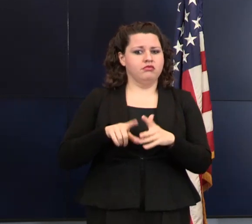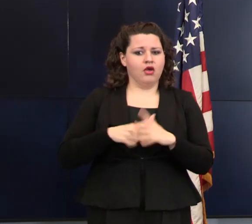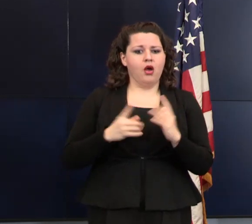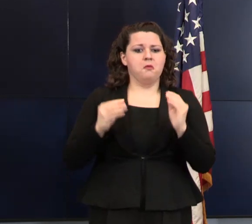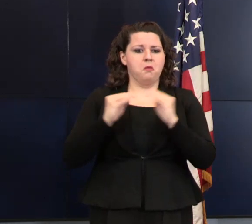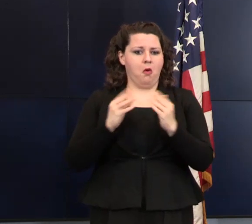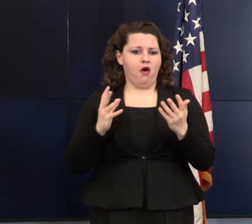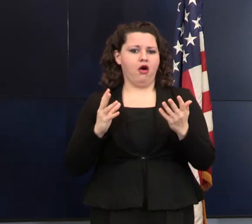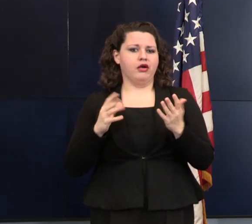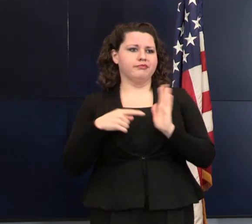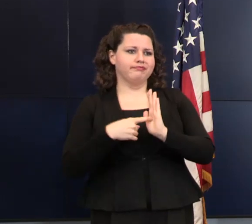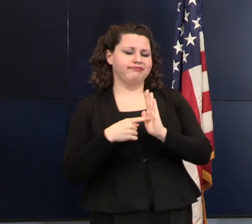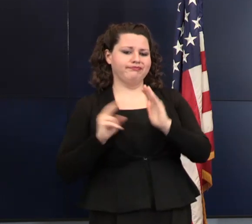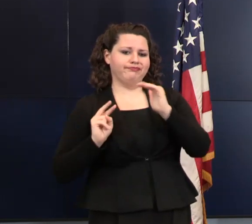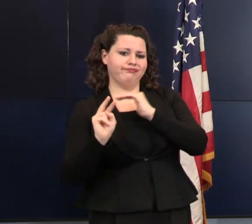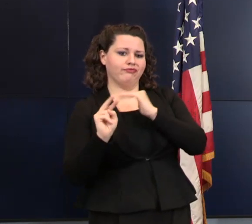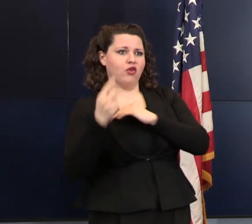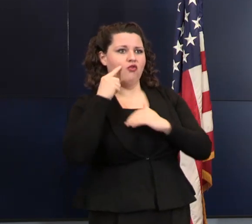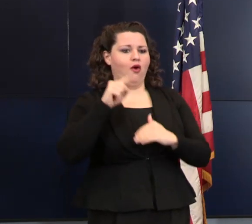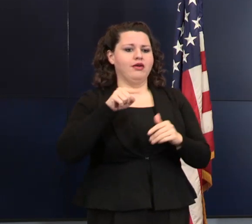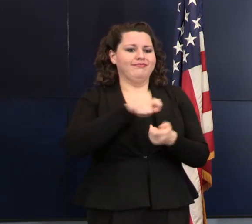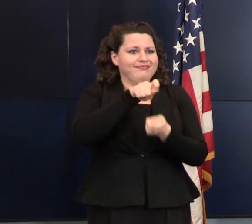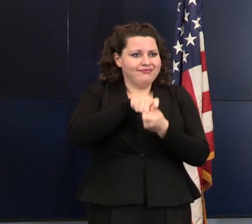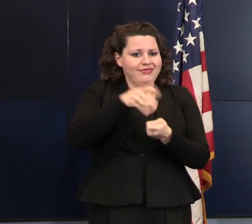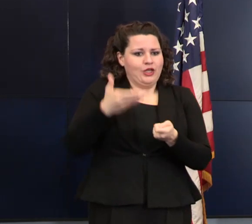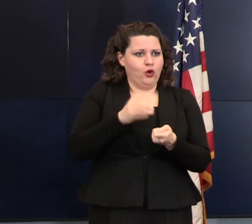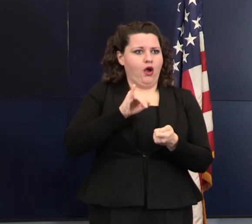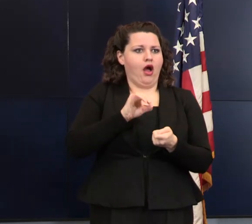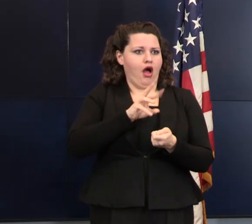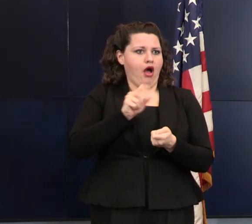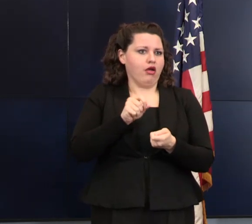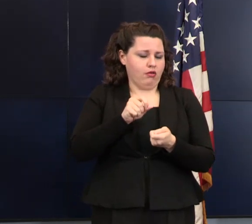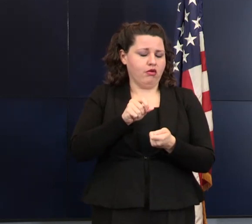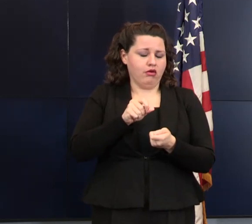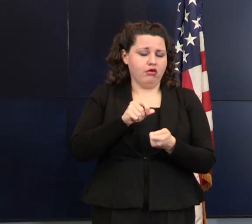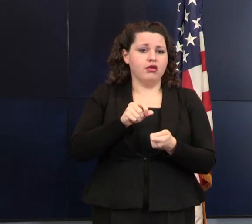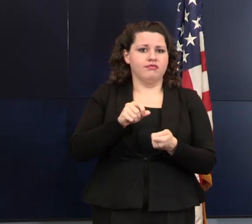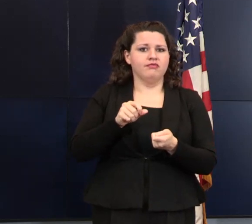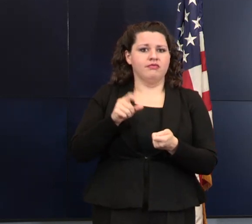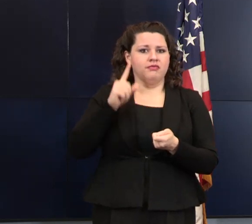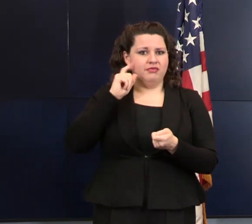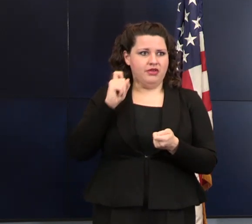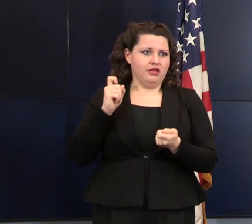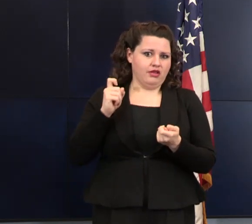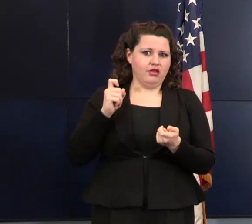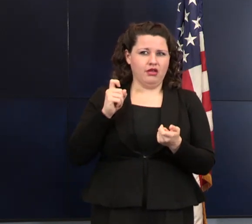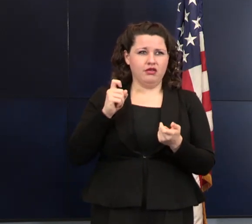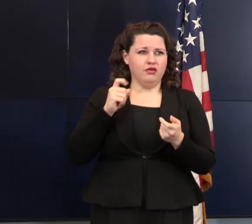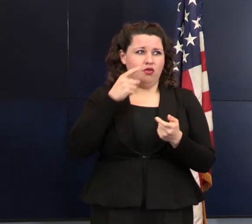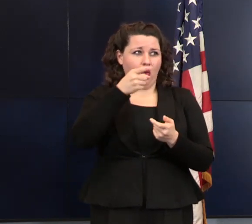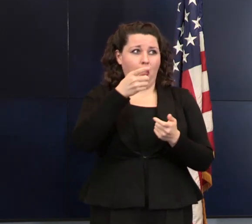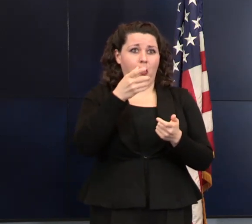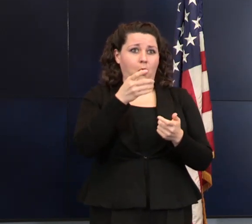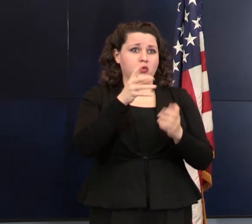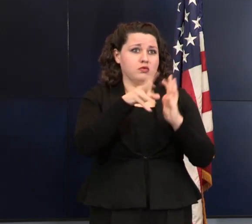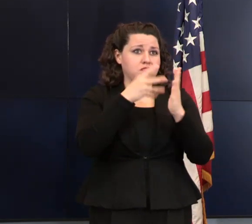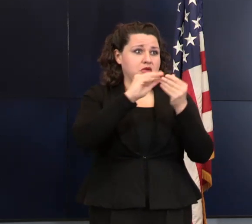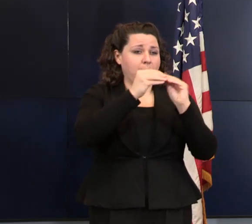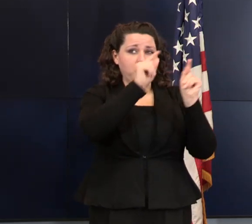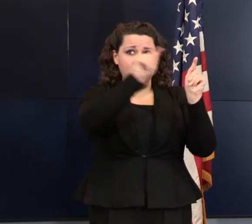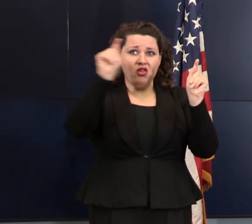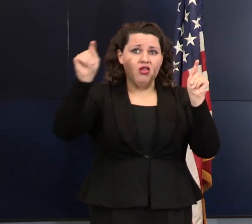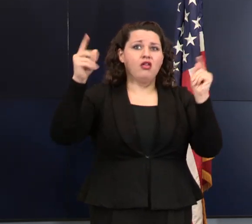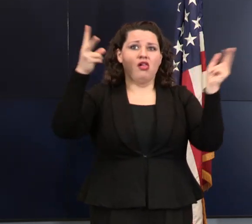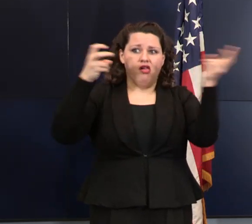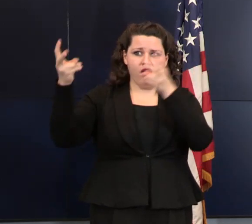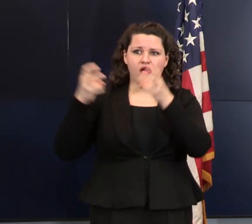modeling and forecasting for Iowa to the extent that modifications to those existing models, to the extent